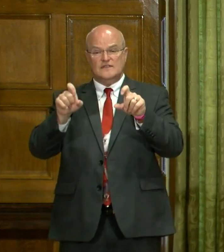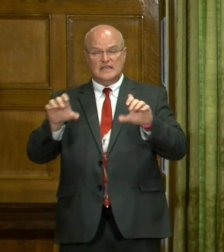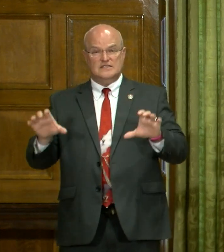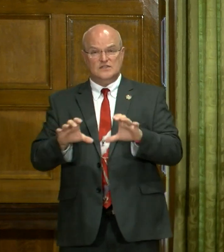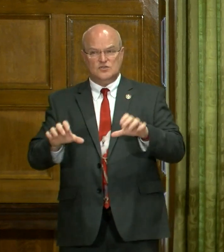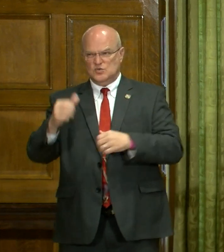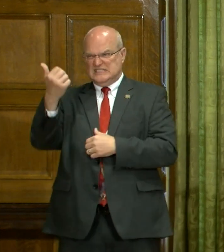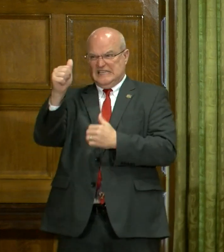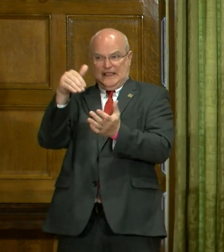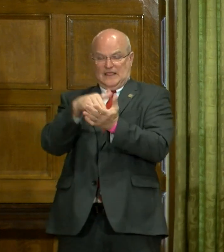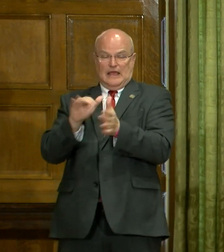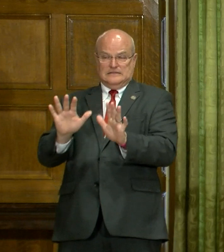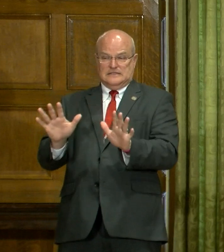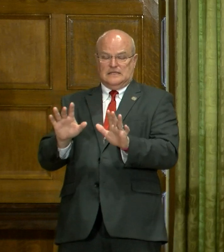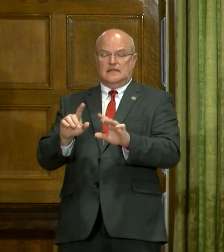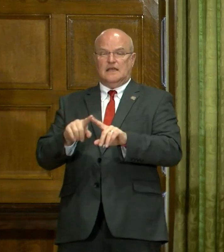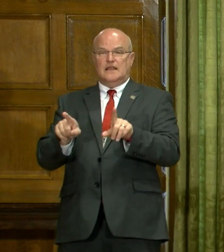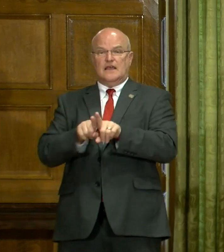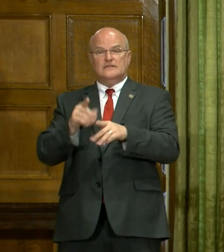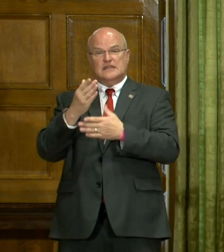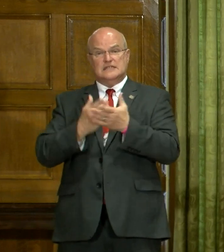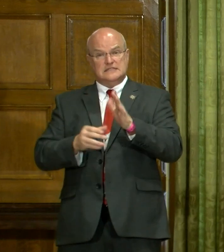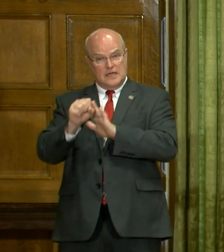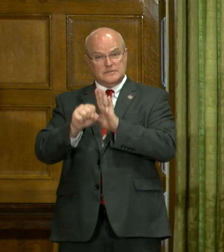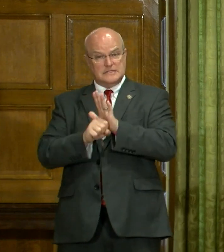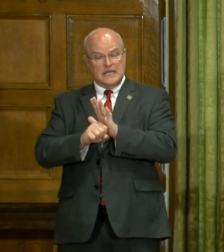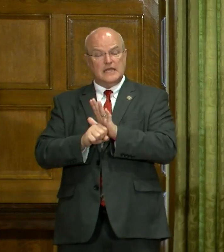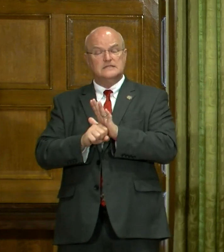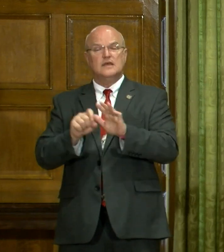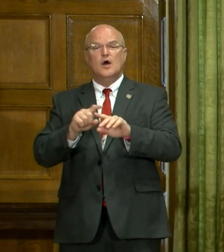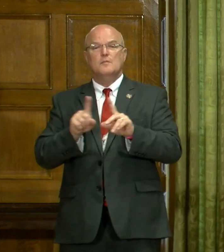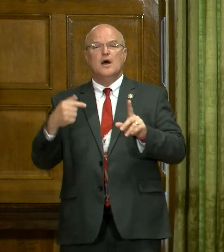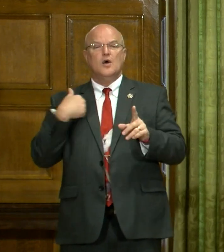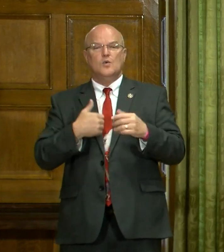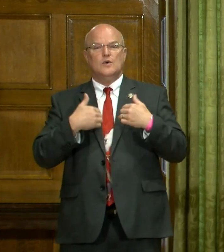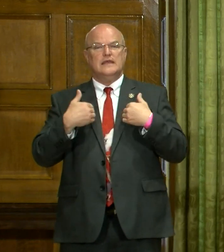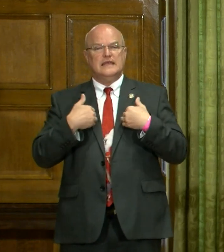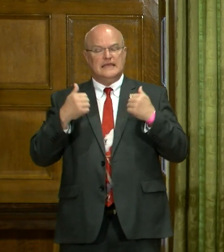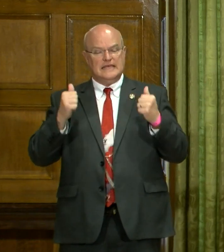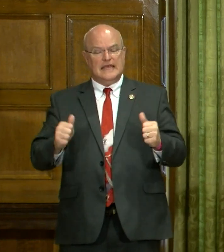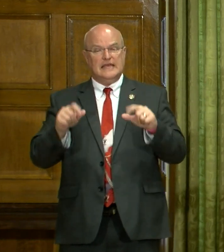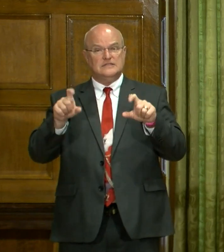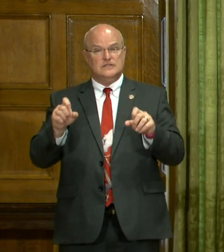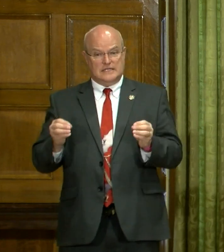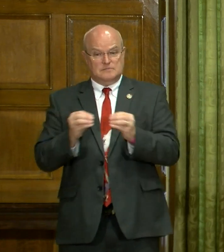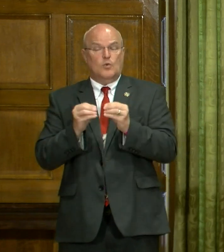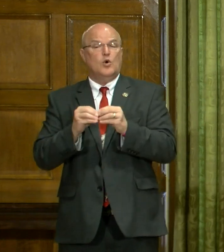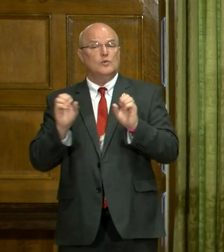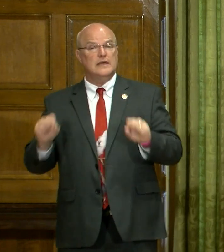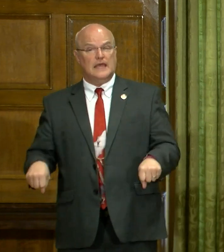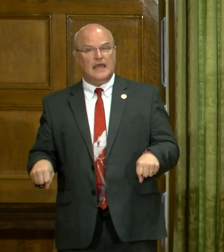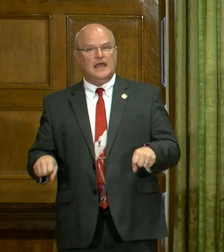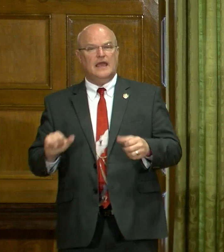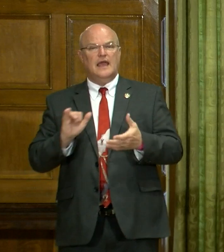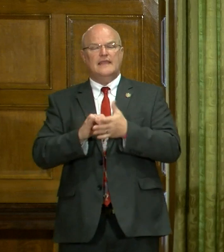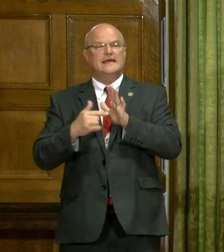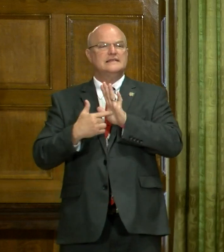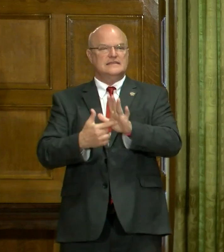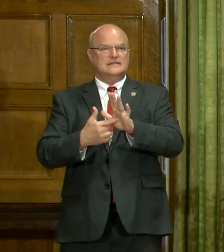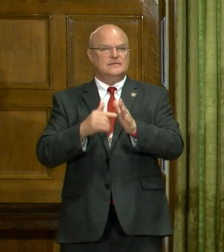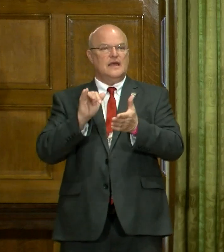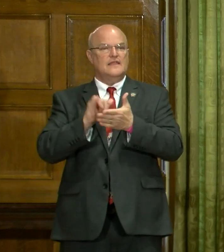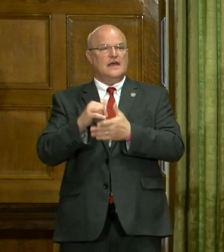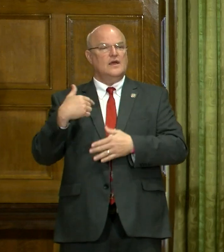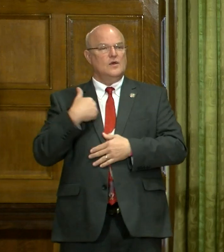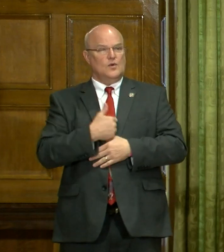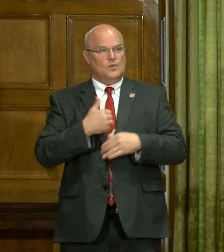do 10,000 as they've done in some states, but we do have the capacity to do more. And that's illustrated by the fact